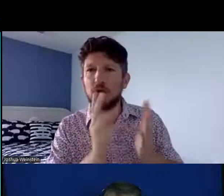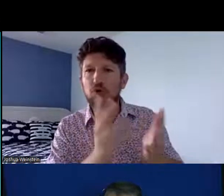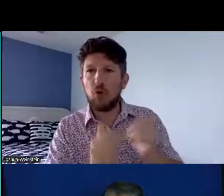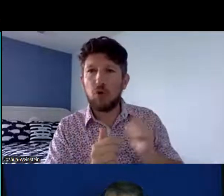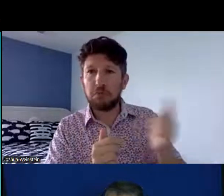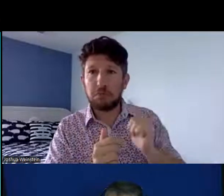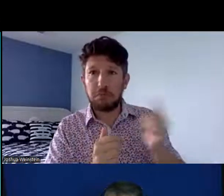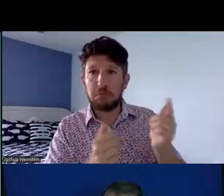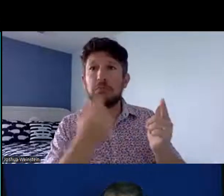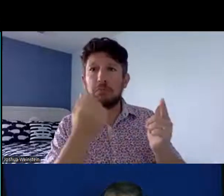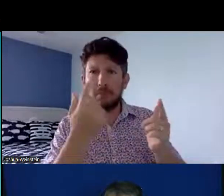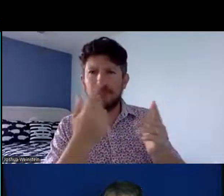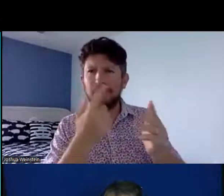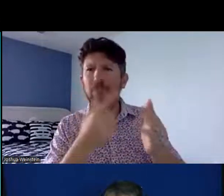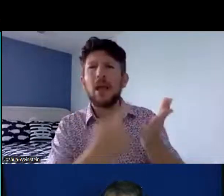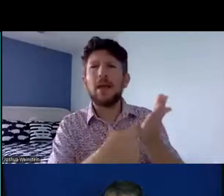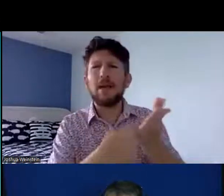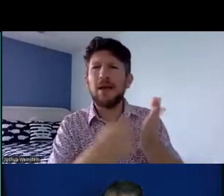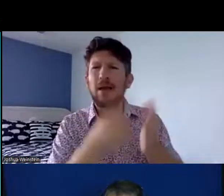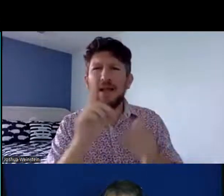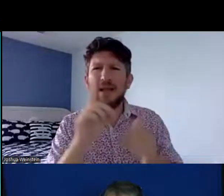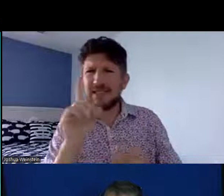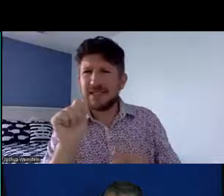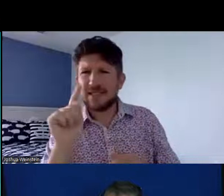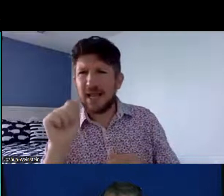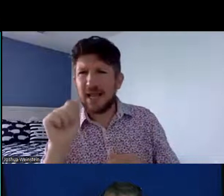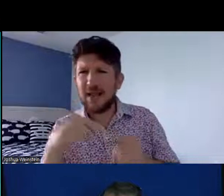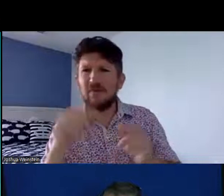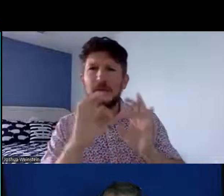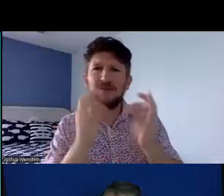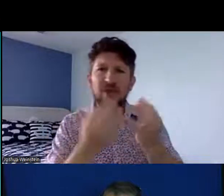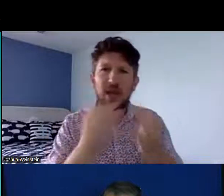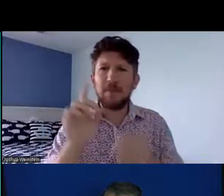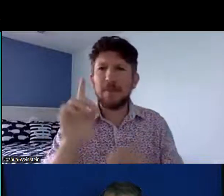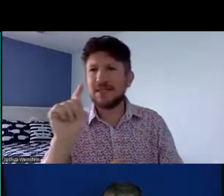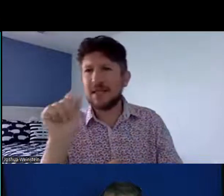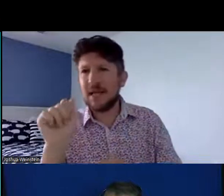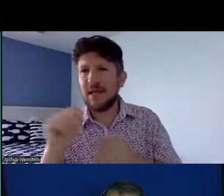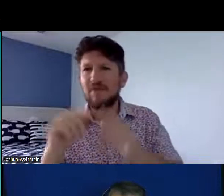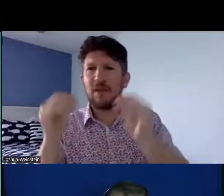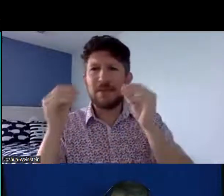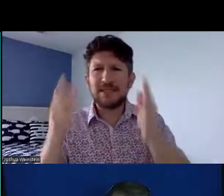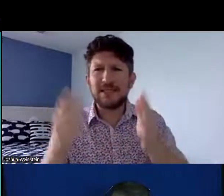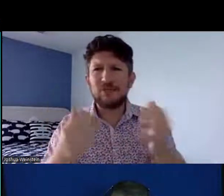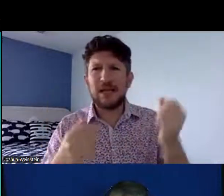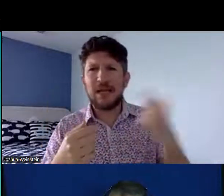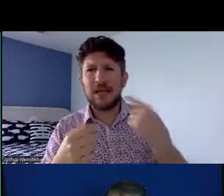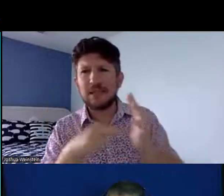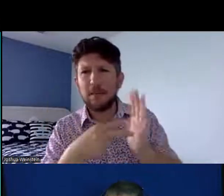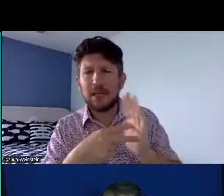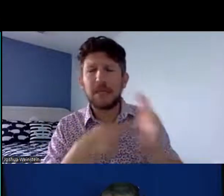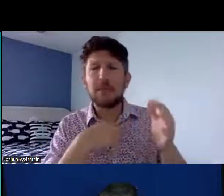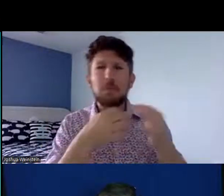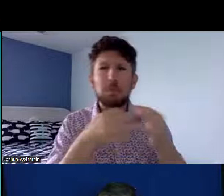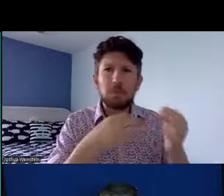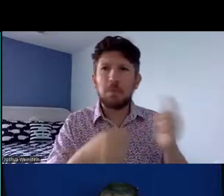So it could be a consultation time of a week or two that we go back and forth and discuss the data, the family data,